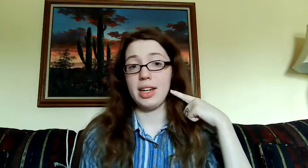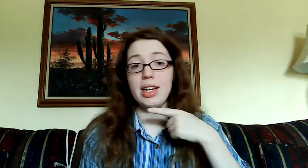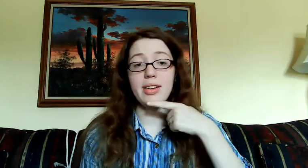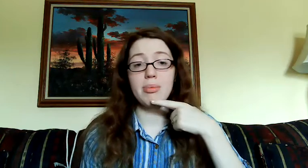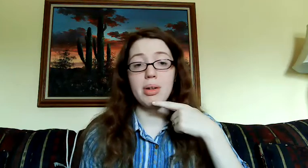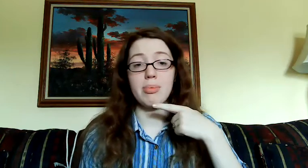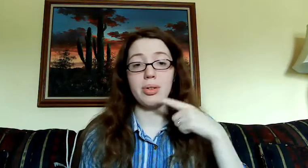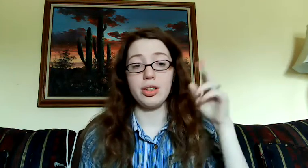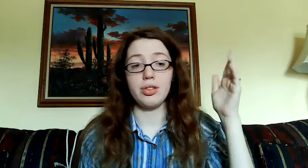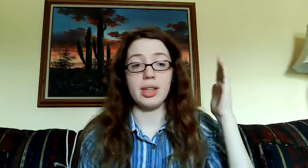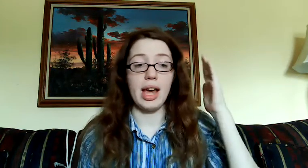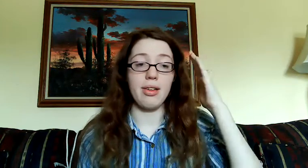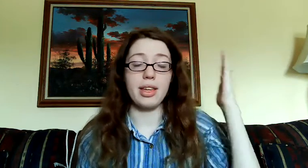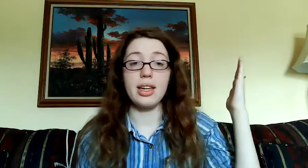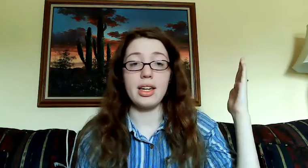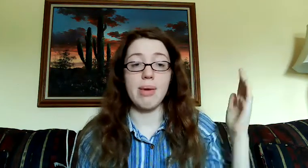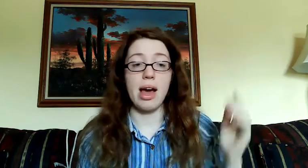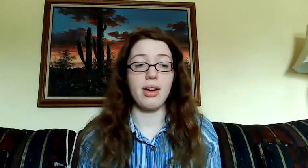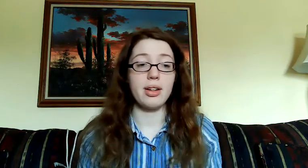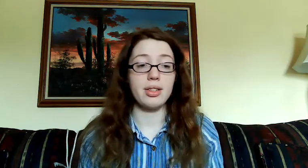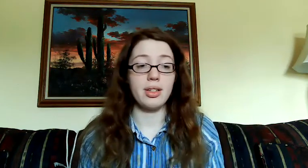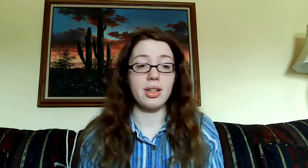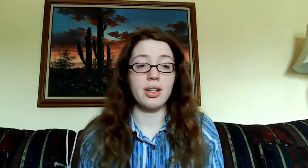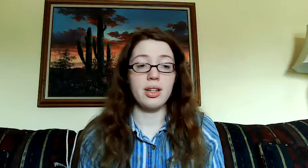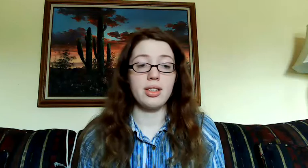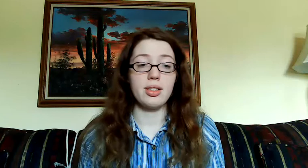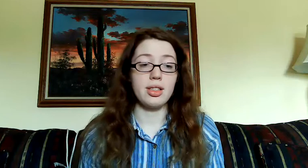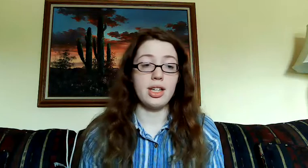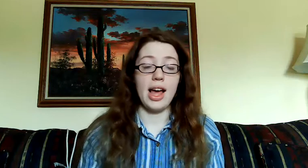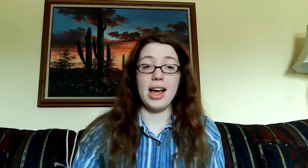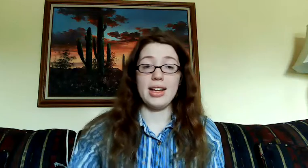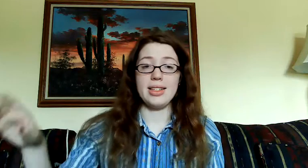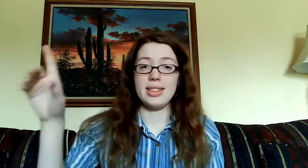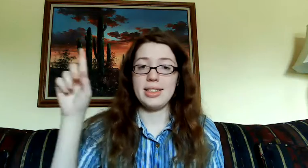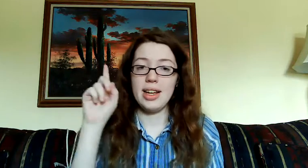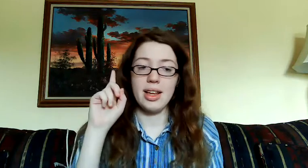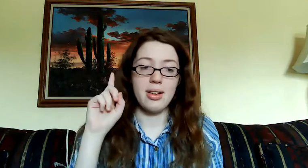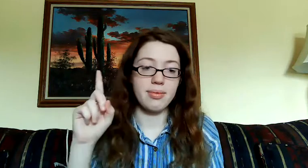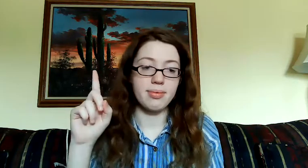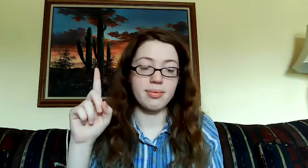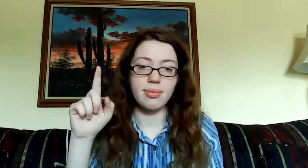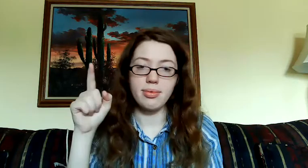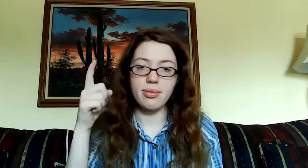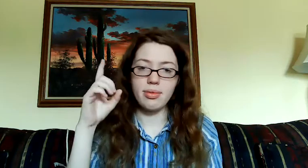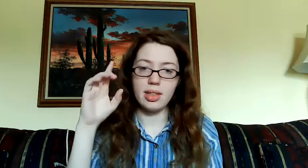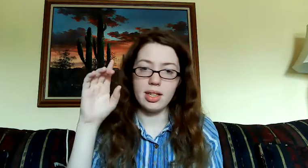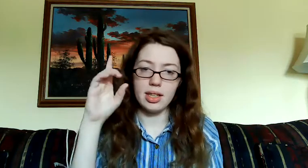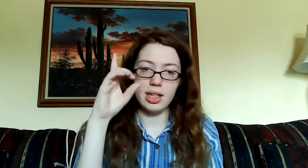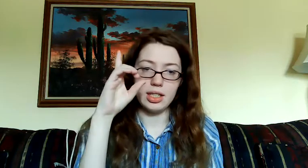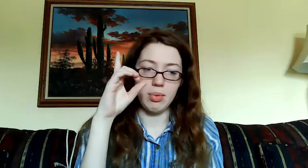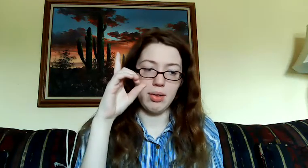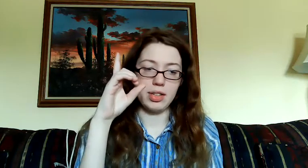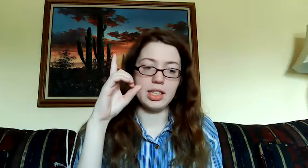hearing people use without thinking about it, such as this one, which is